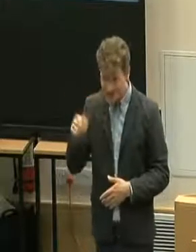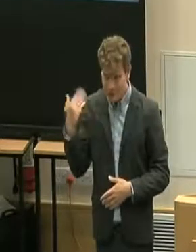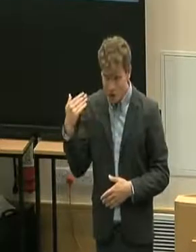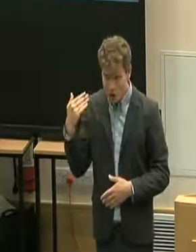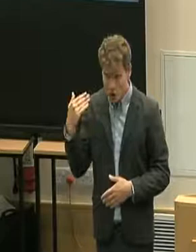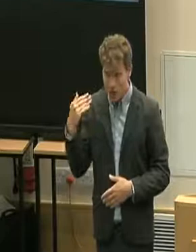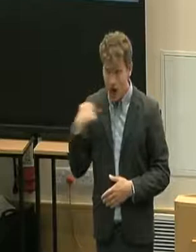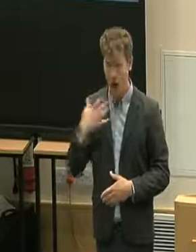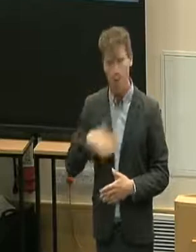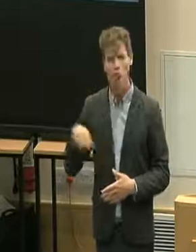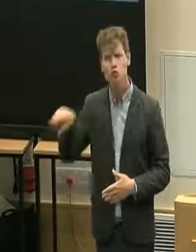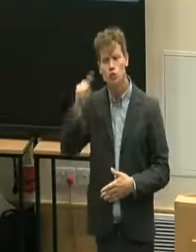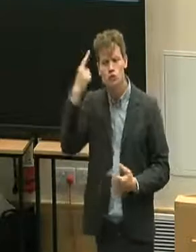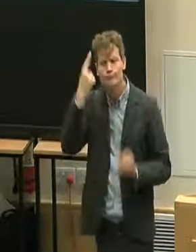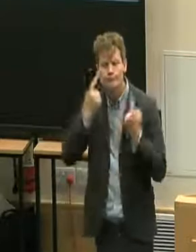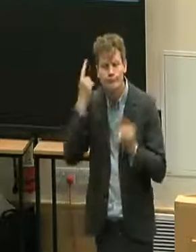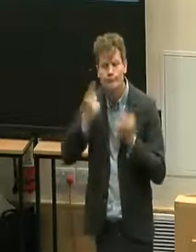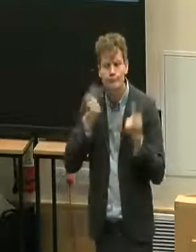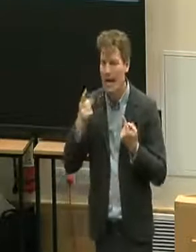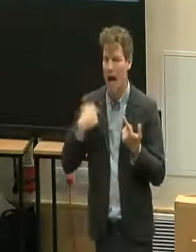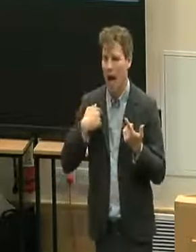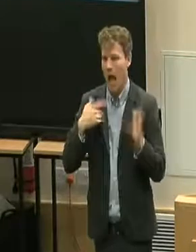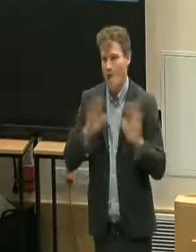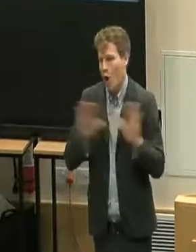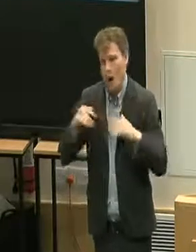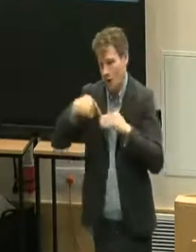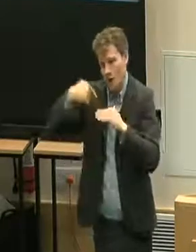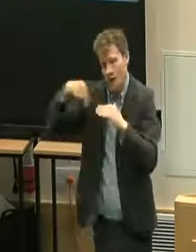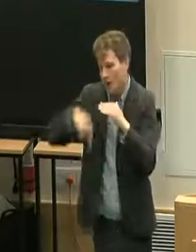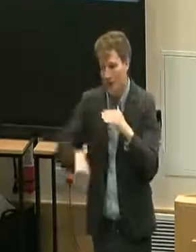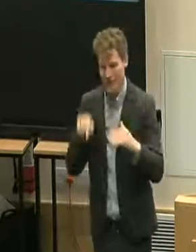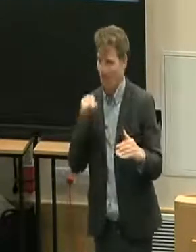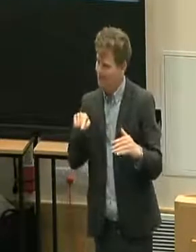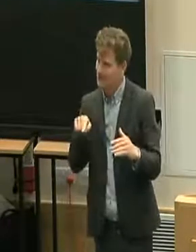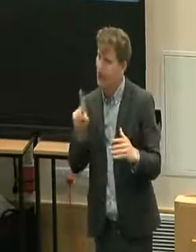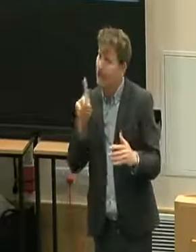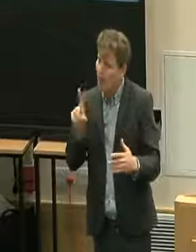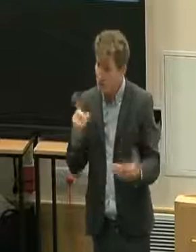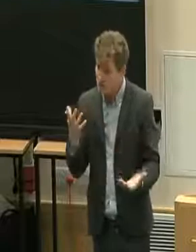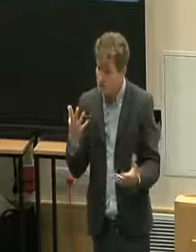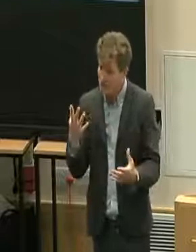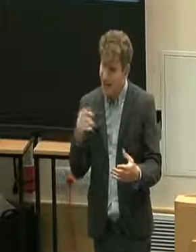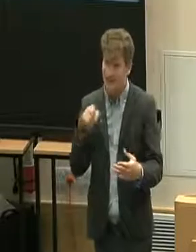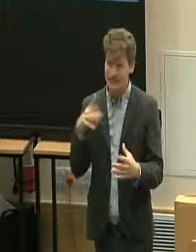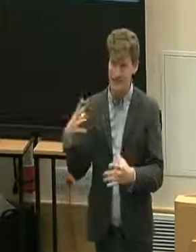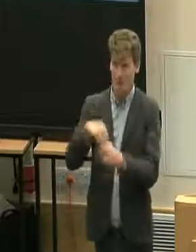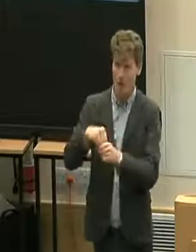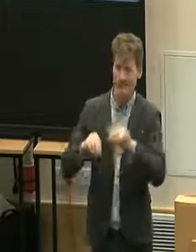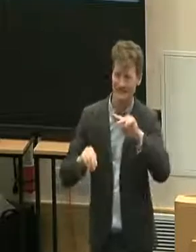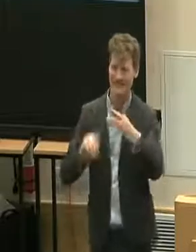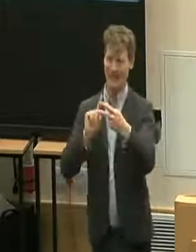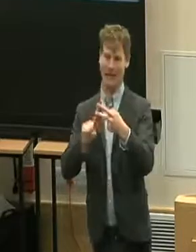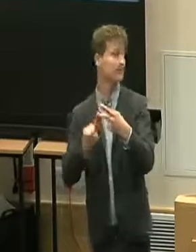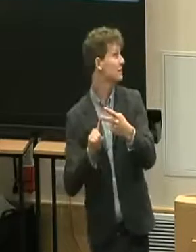you to think about. It is not an argument which I'm going to address, but it involves that second yellow arrow, the